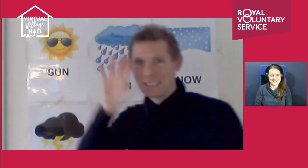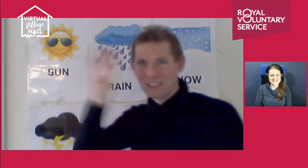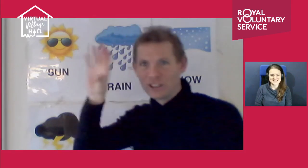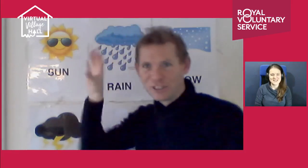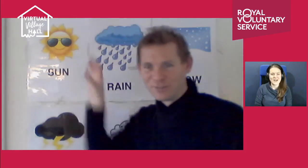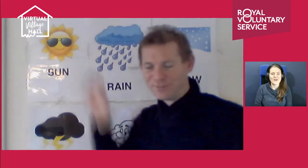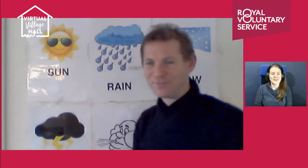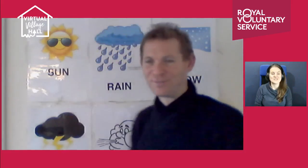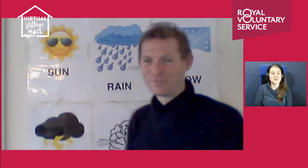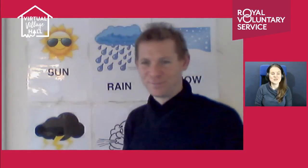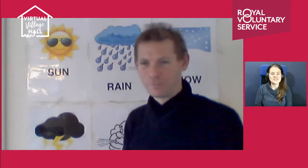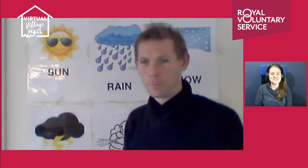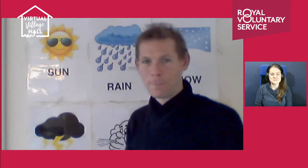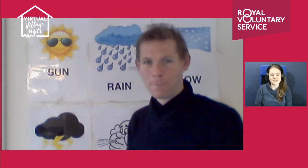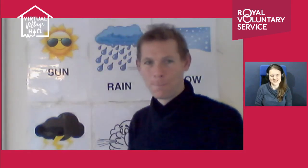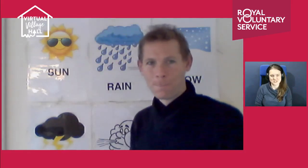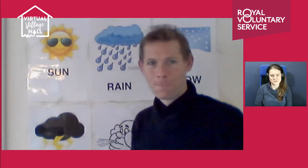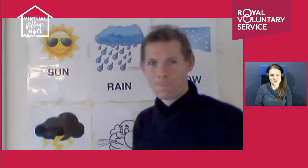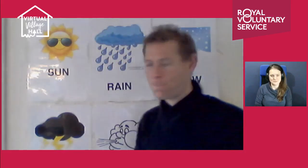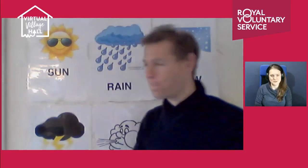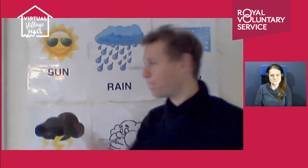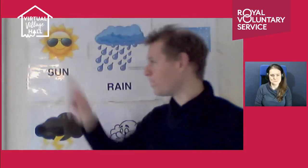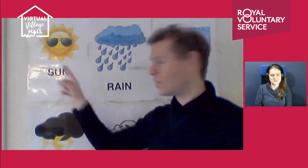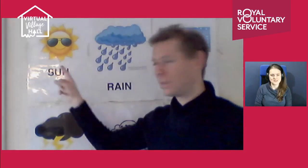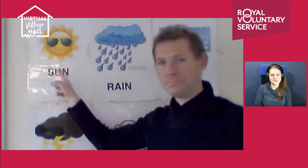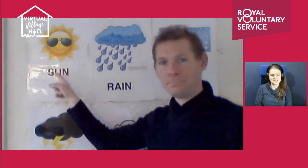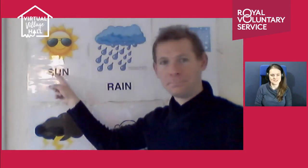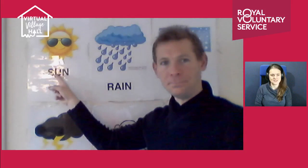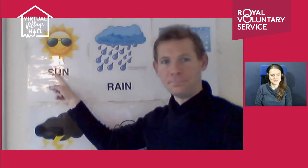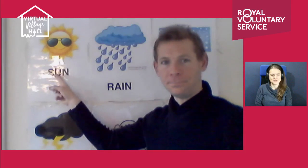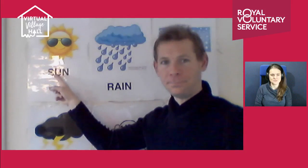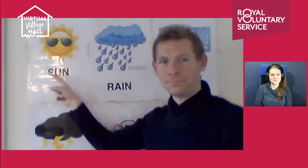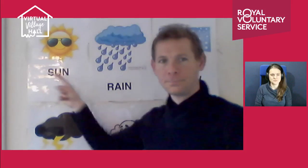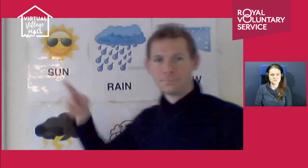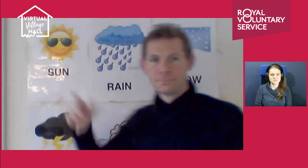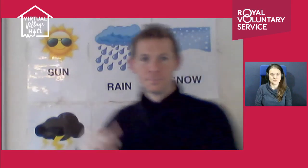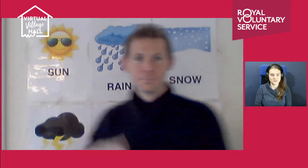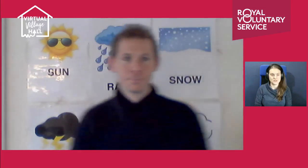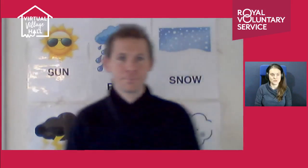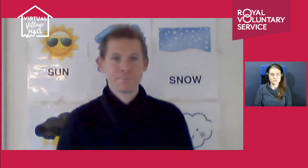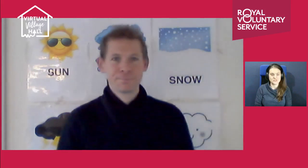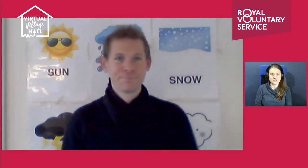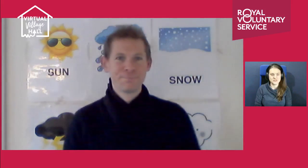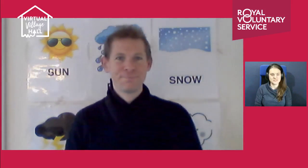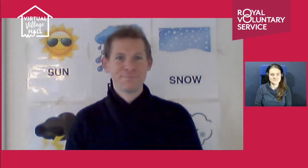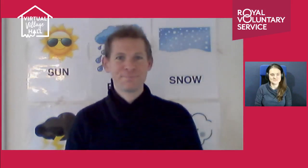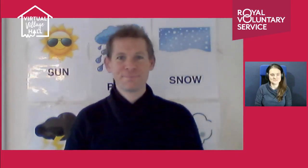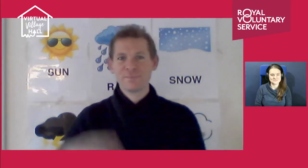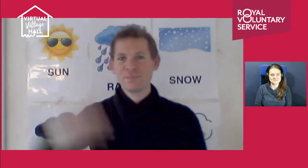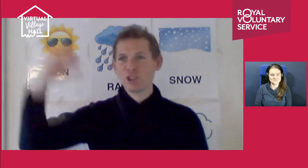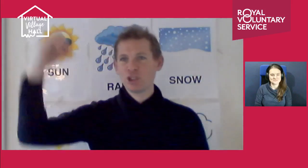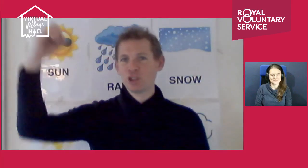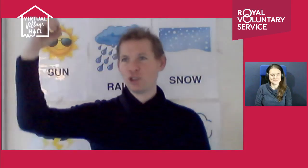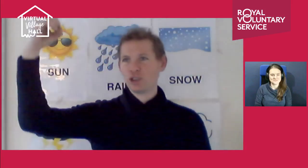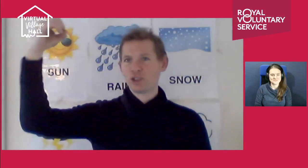Okay, great. Okay, so now you can see the pictures behind me. Let's look at those. So, the sun.